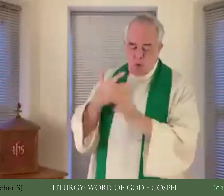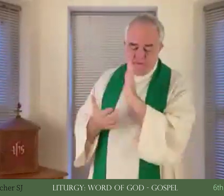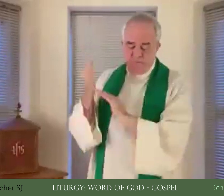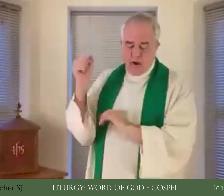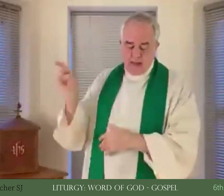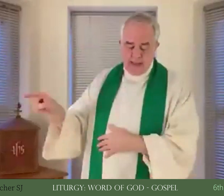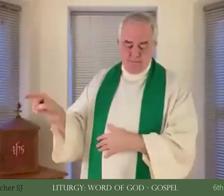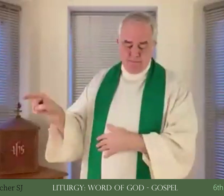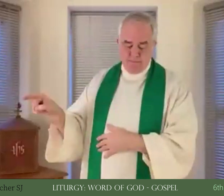could find him.